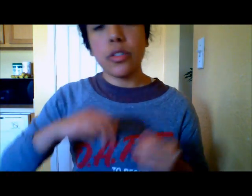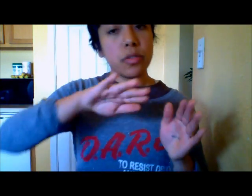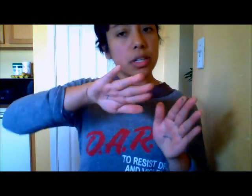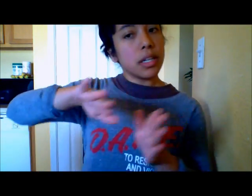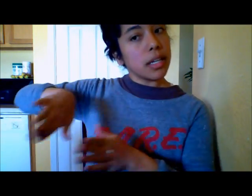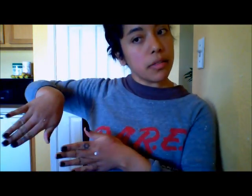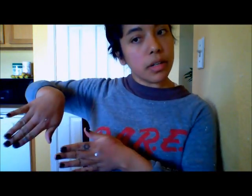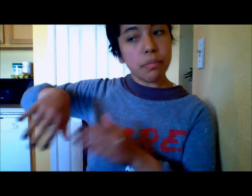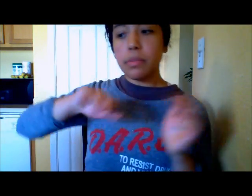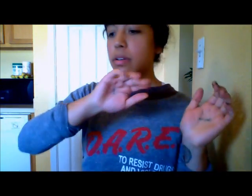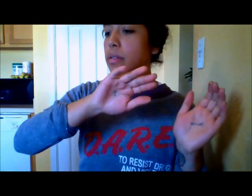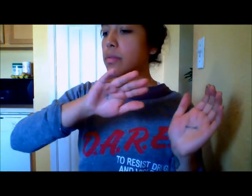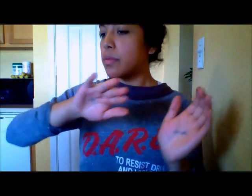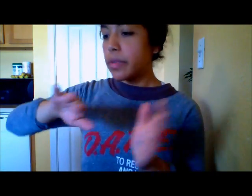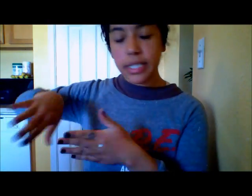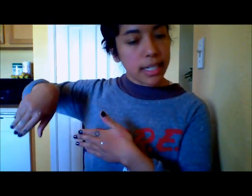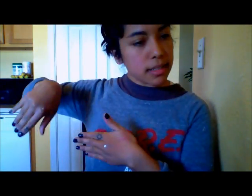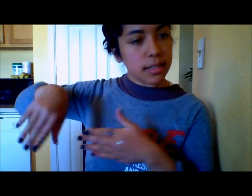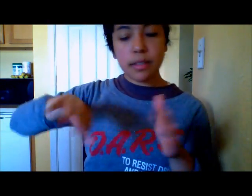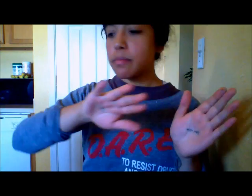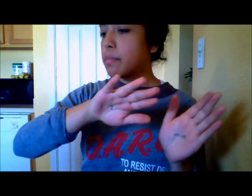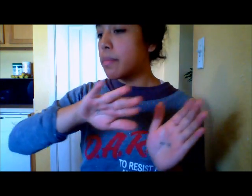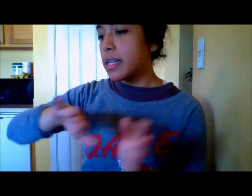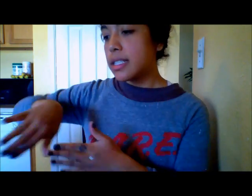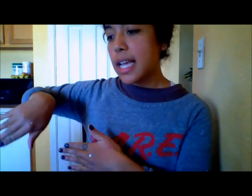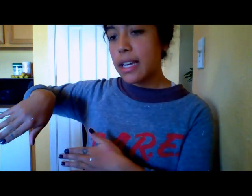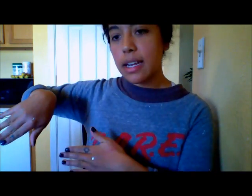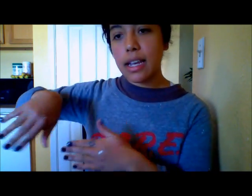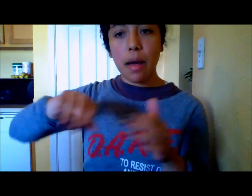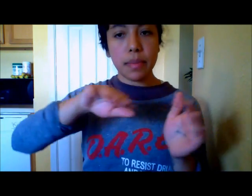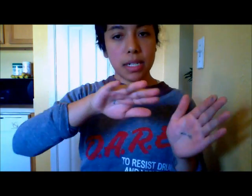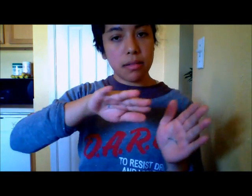To give up, reject, put aside an option.